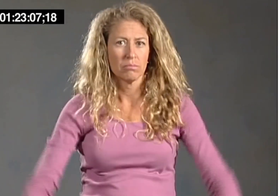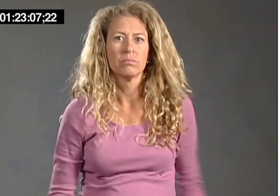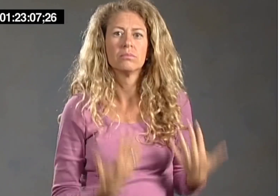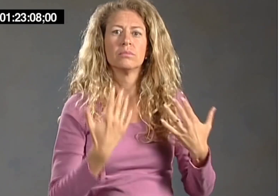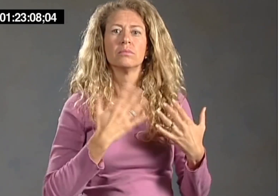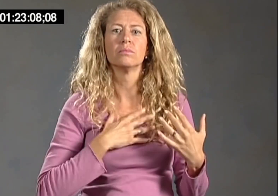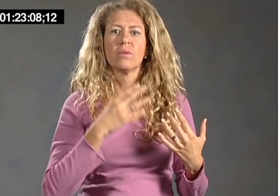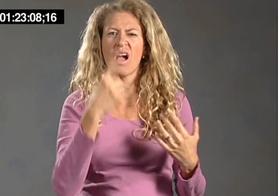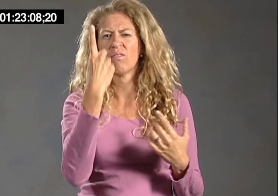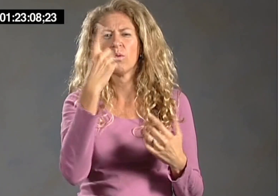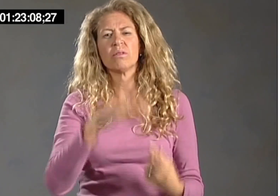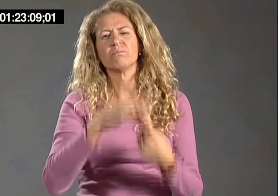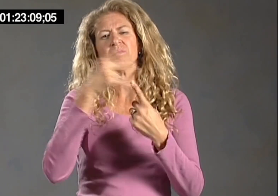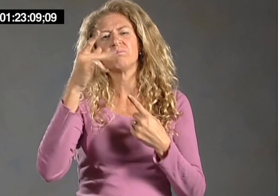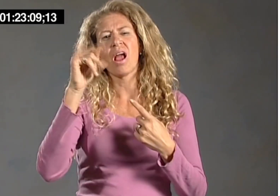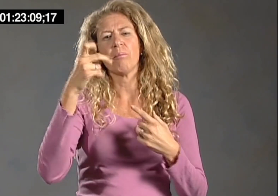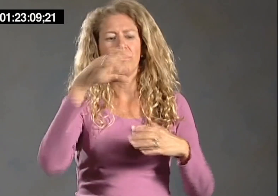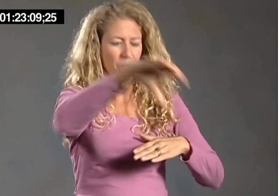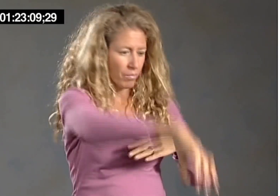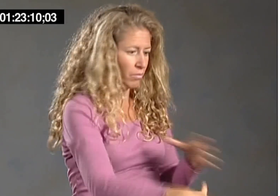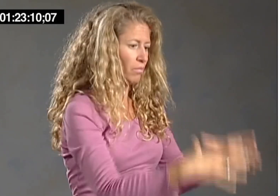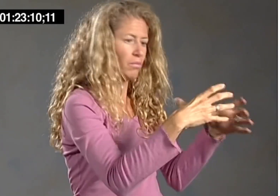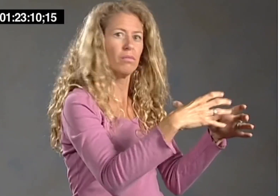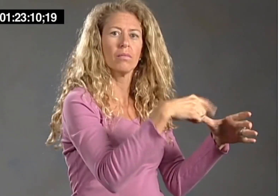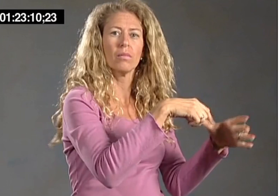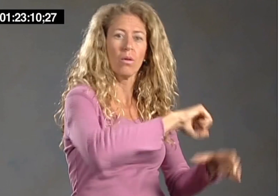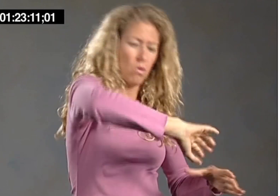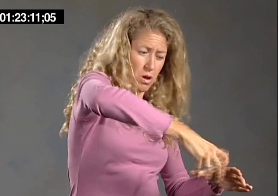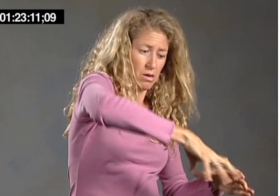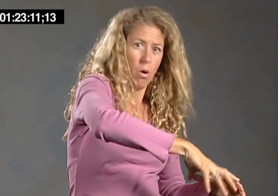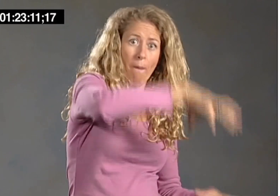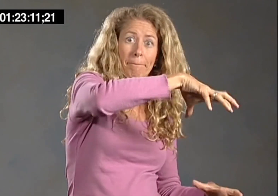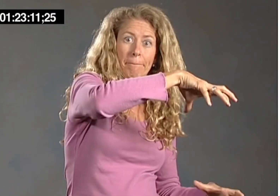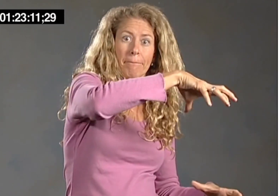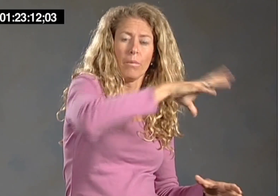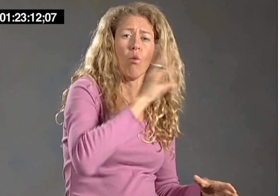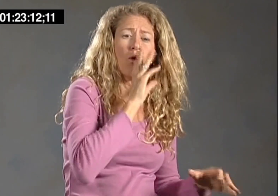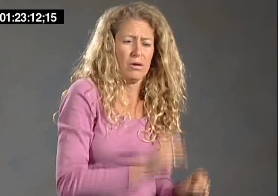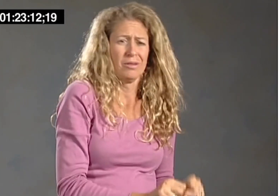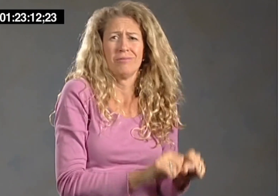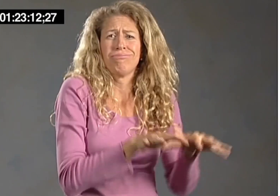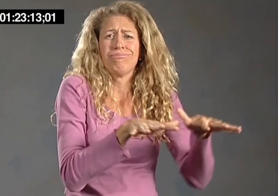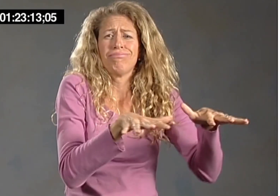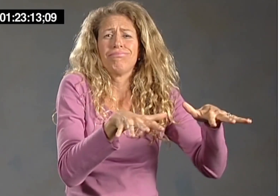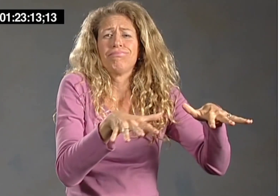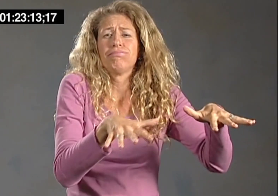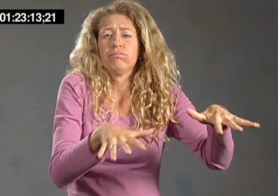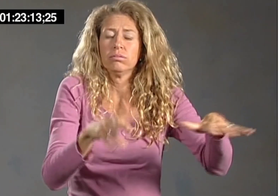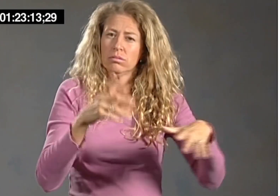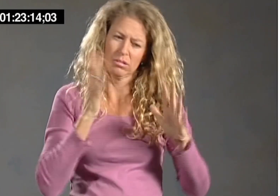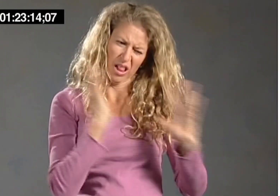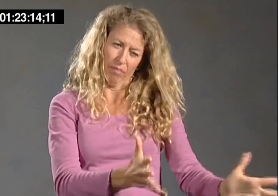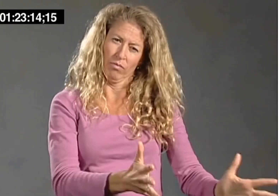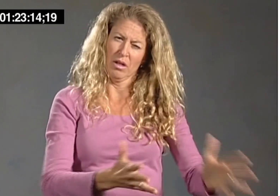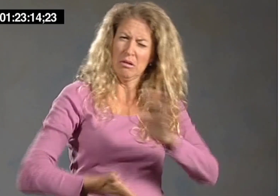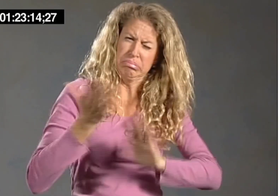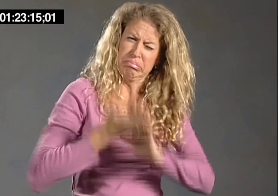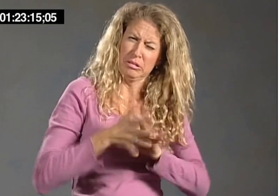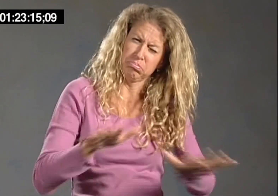releases water every 3 hours and creates a lake on the grass, which makes driving a